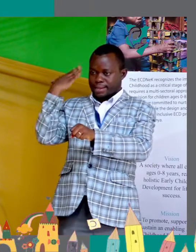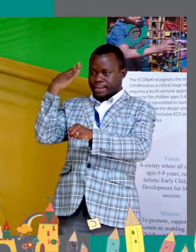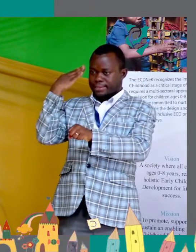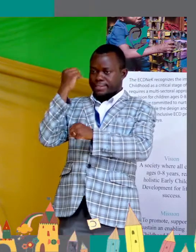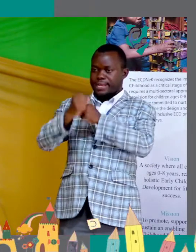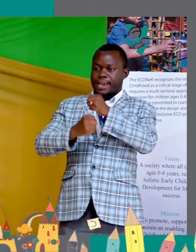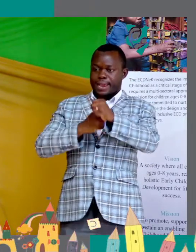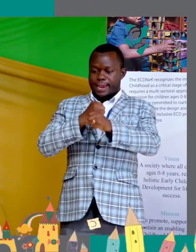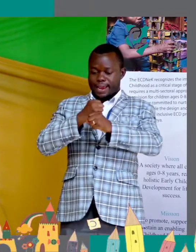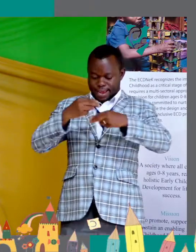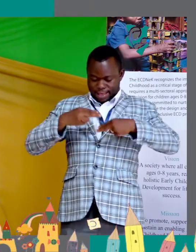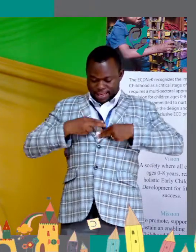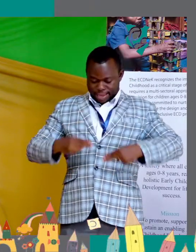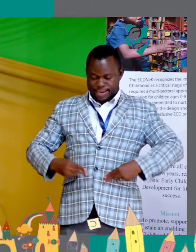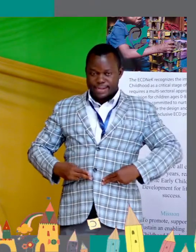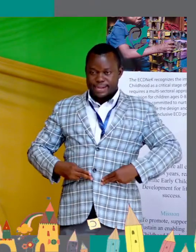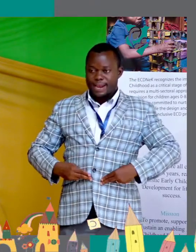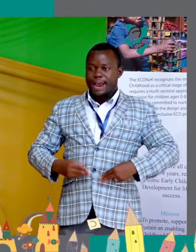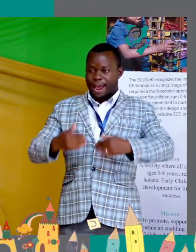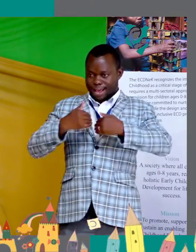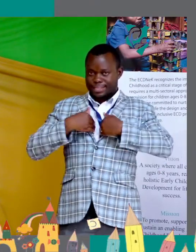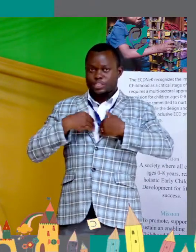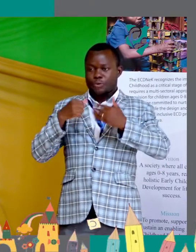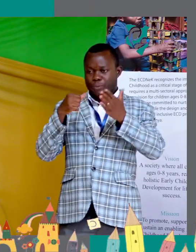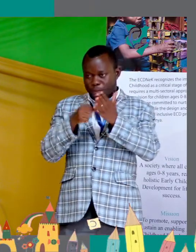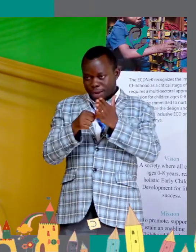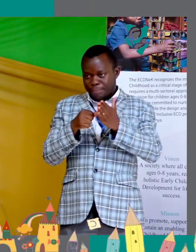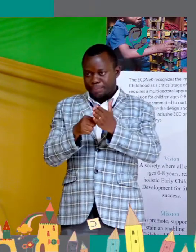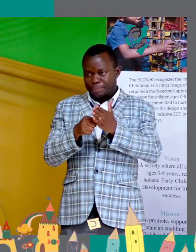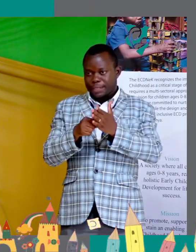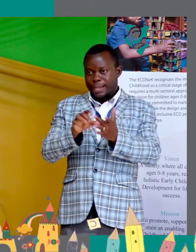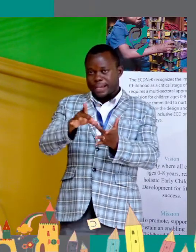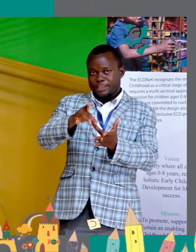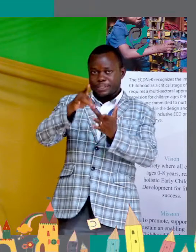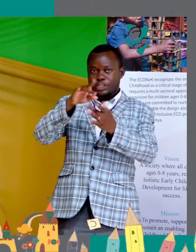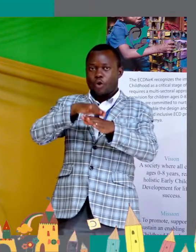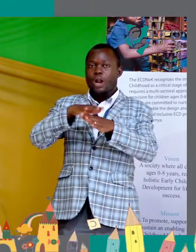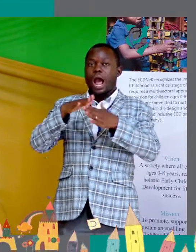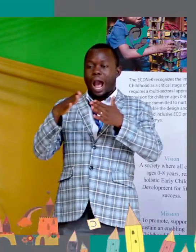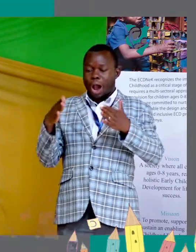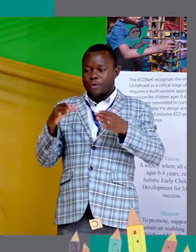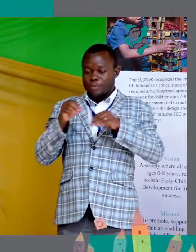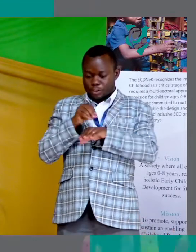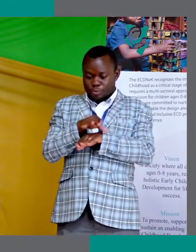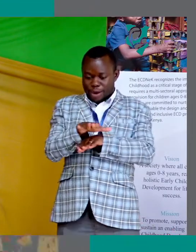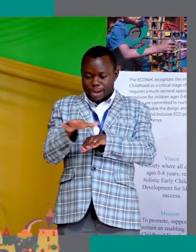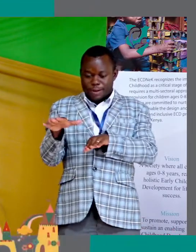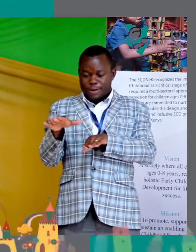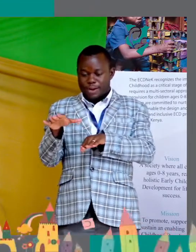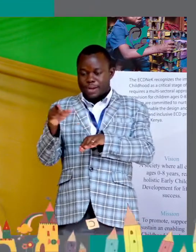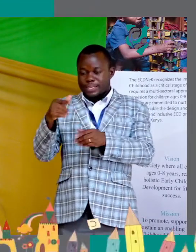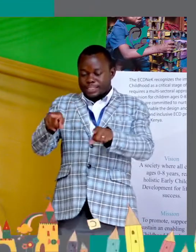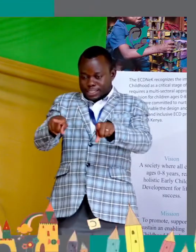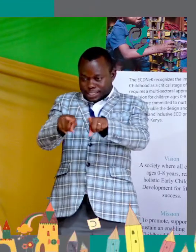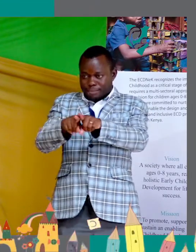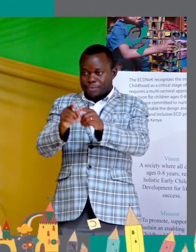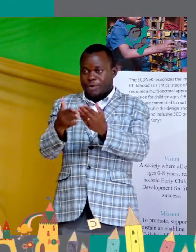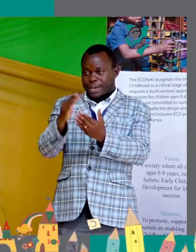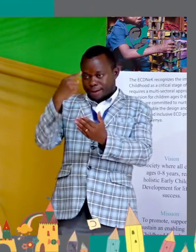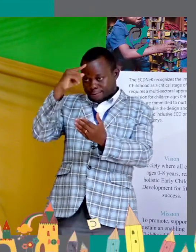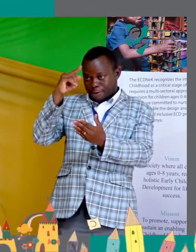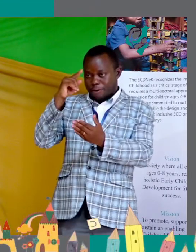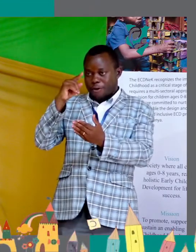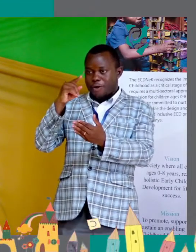has had to balance out the need to prevent the spread of COVID-19, the need to care for